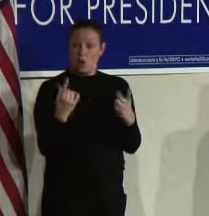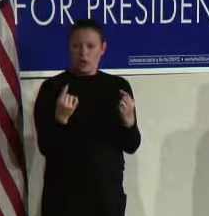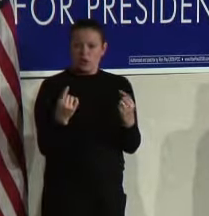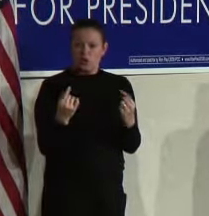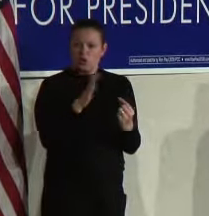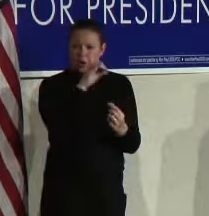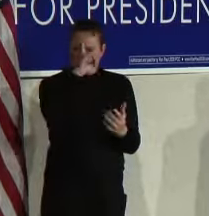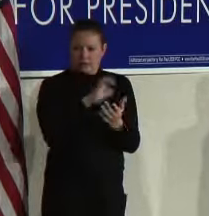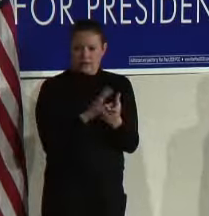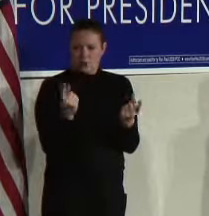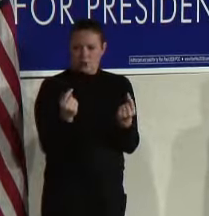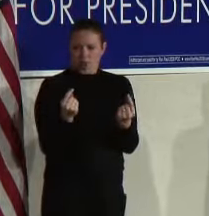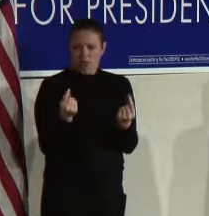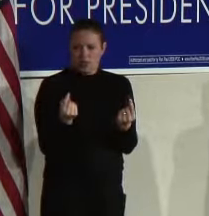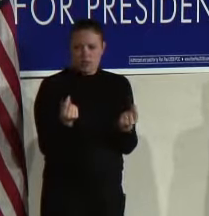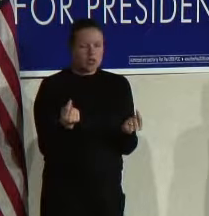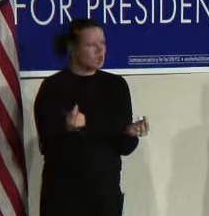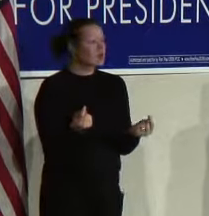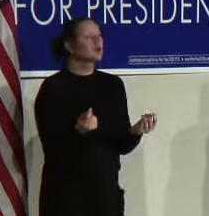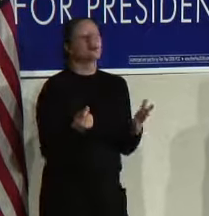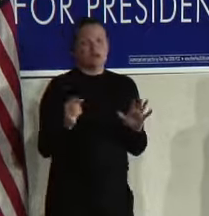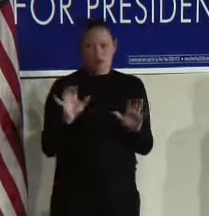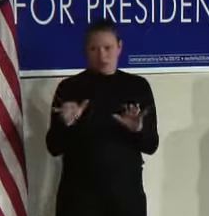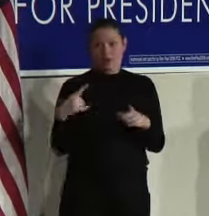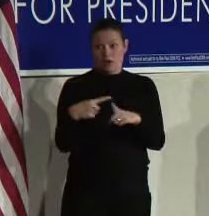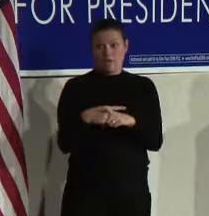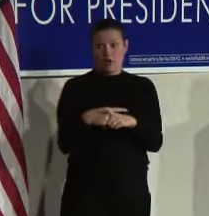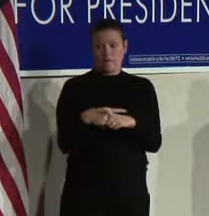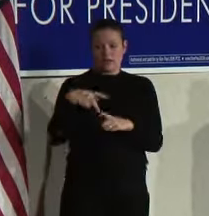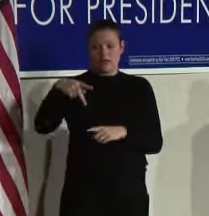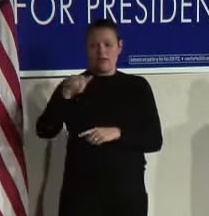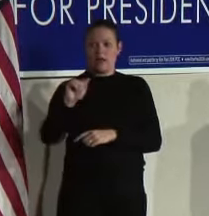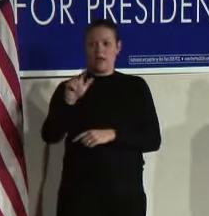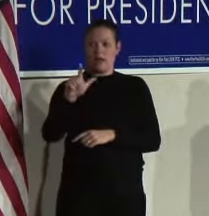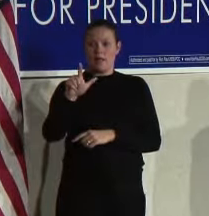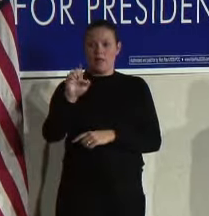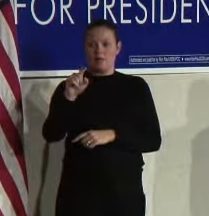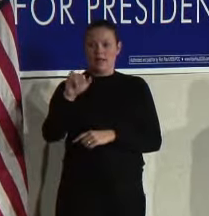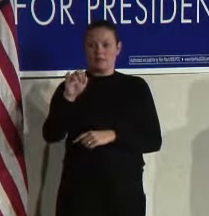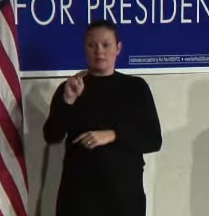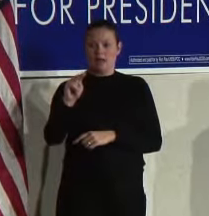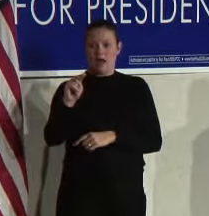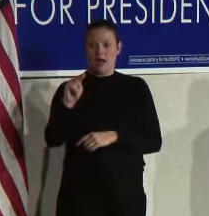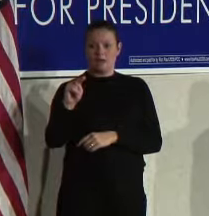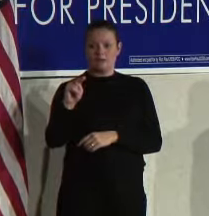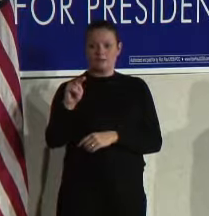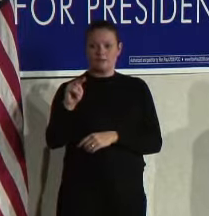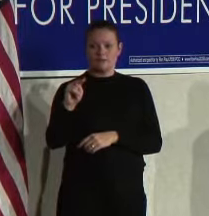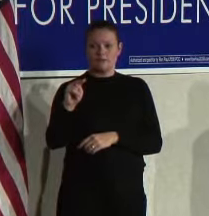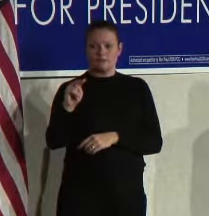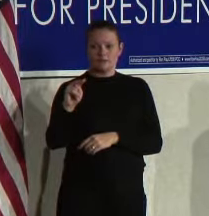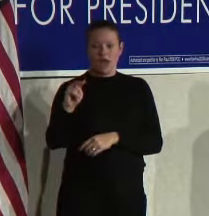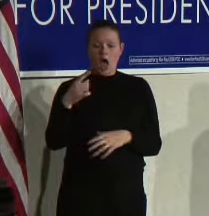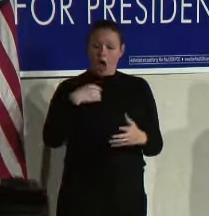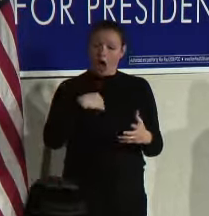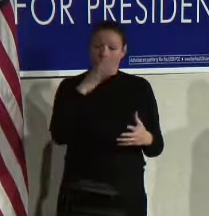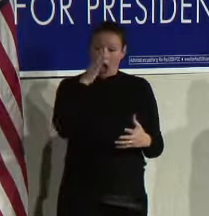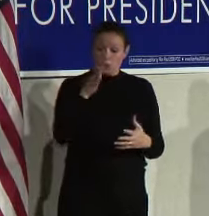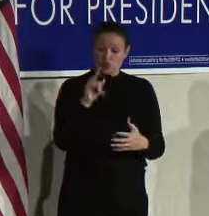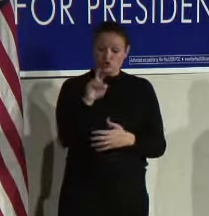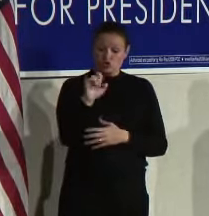stand. The Palestinian-Israeli conflict is, I would treat them both friendly and kindly and